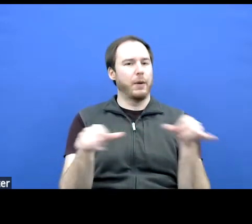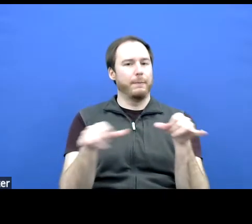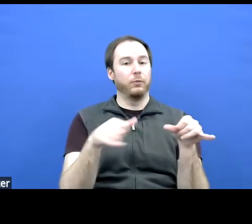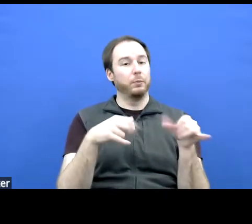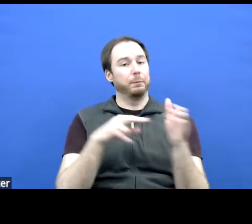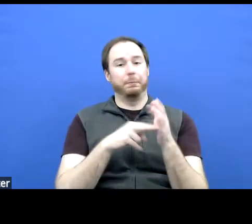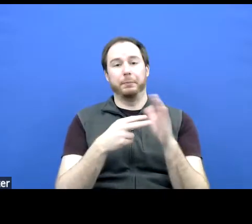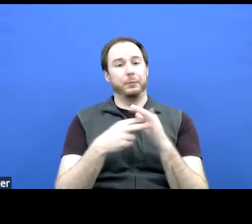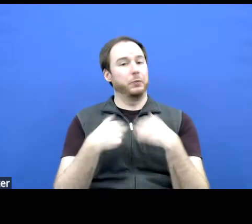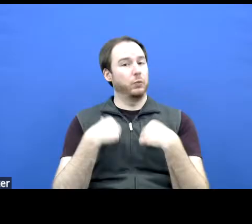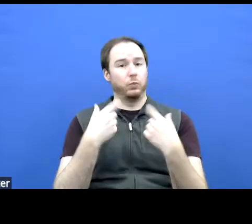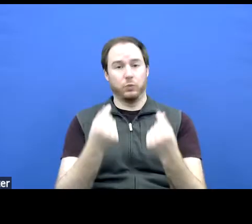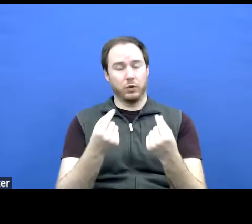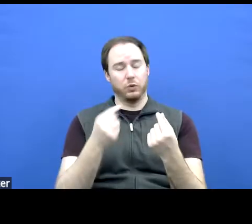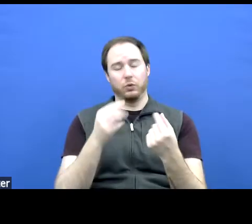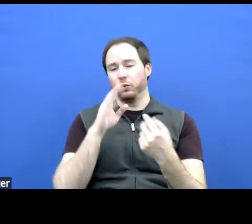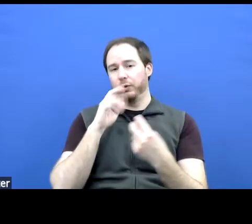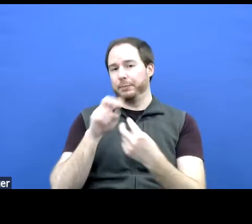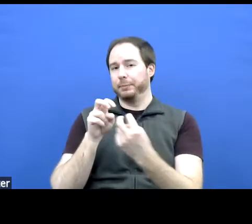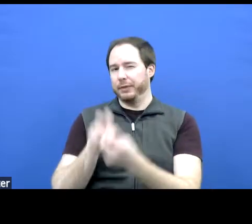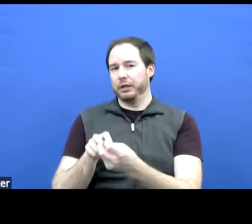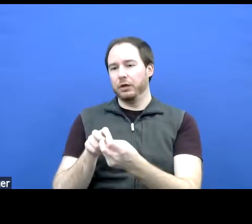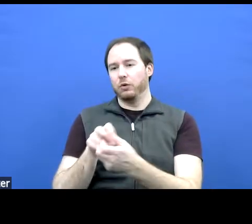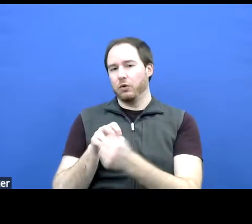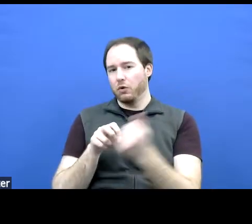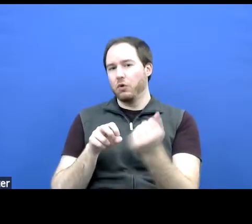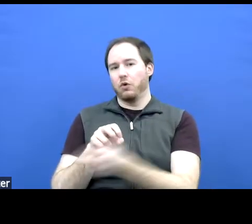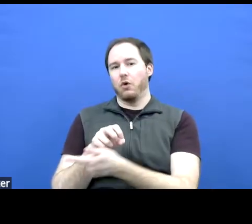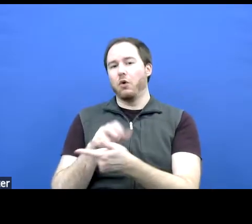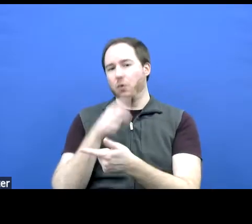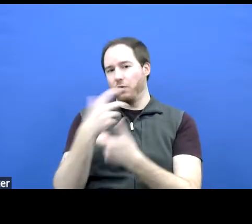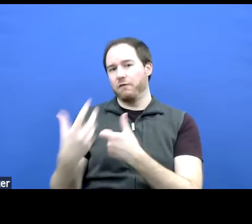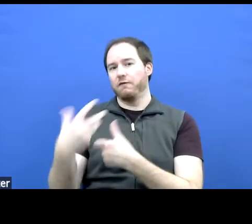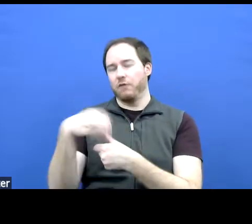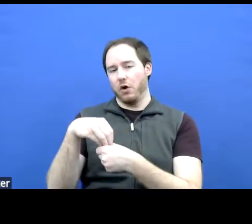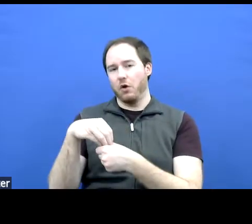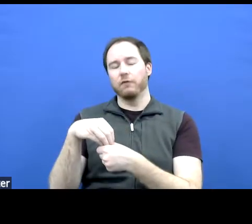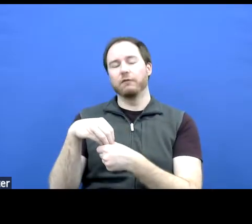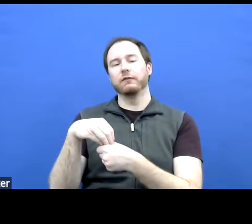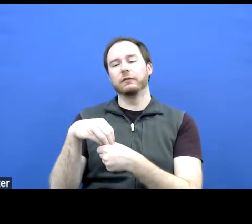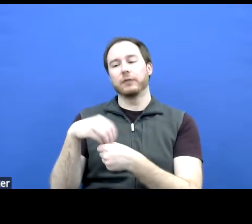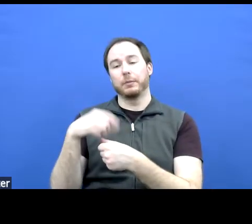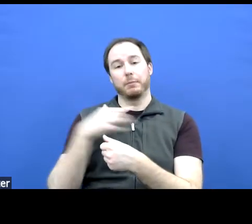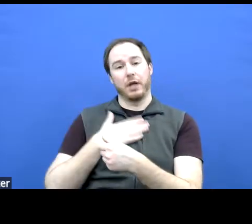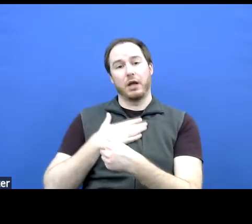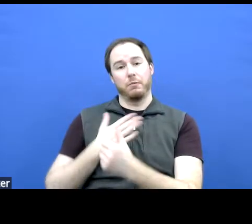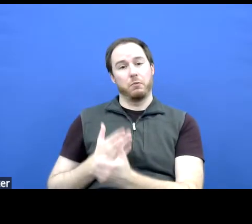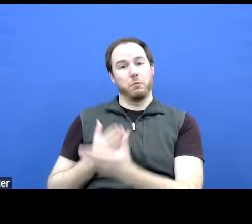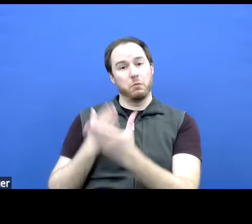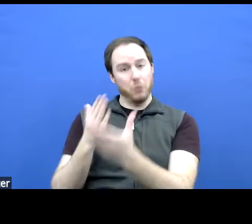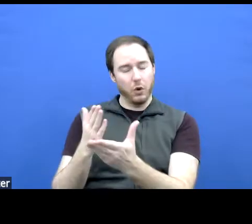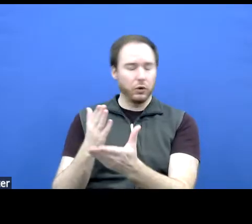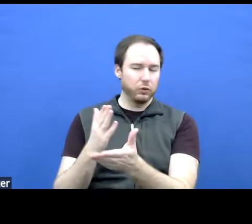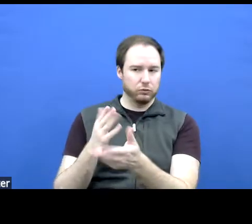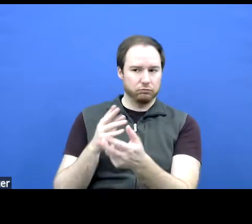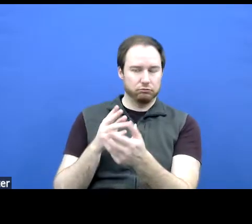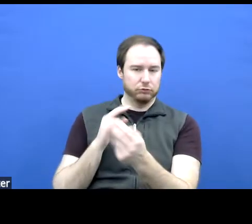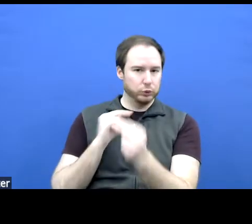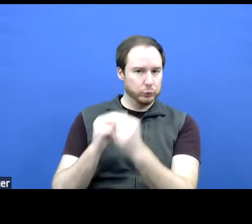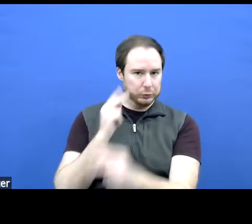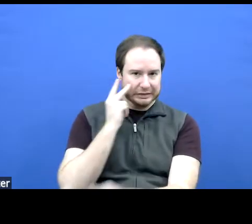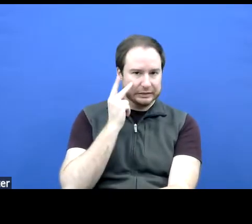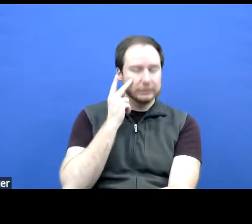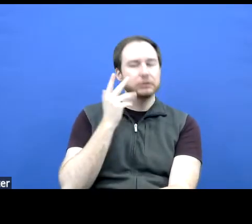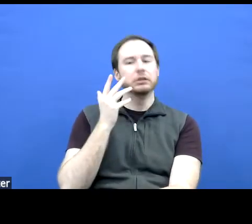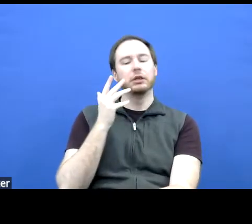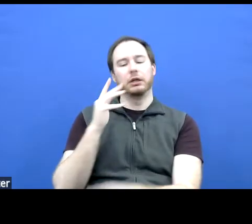will do is we will meet with all folks involved, and what I'm proposing, and we'll see what happens, is that we do something,